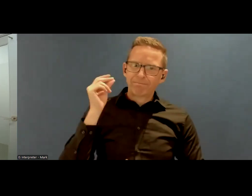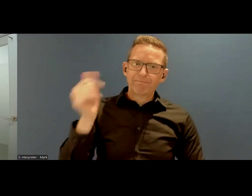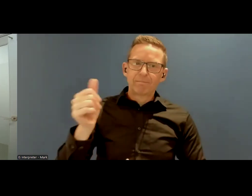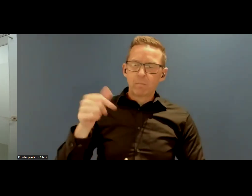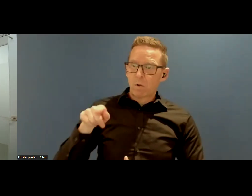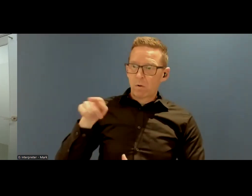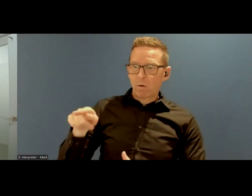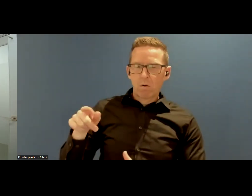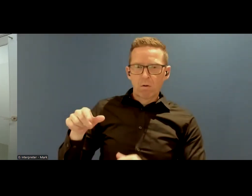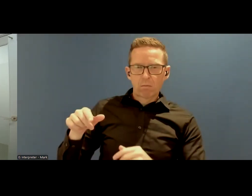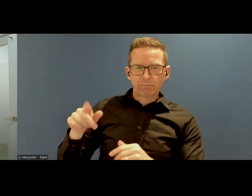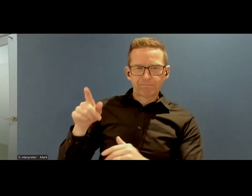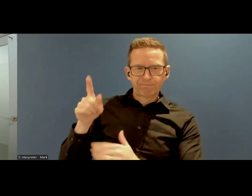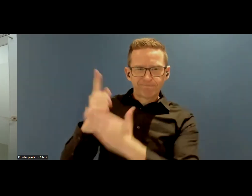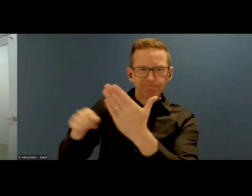for and